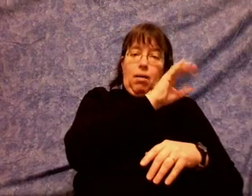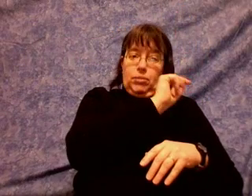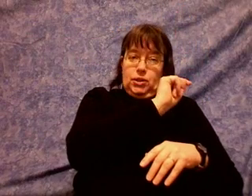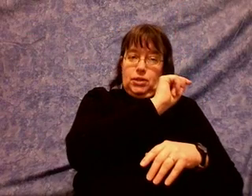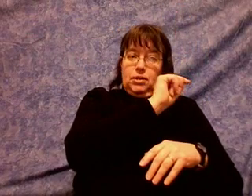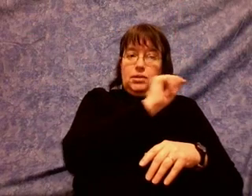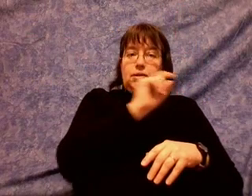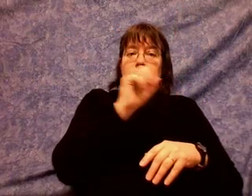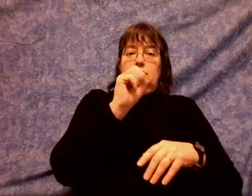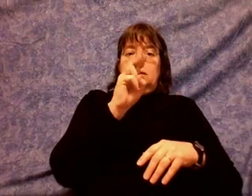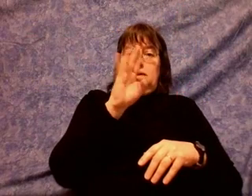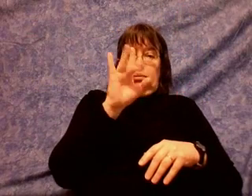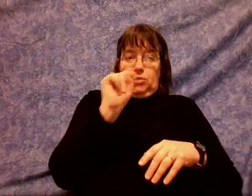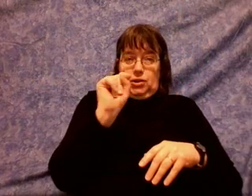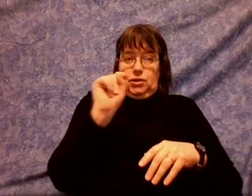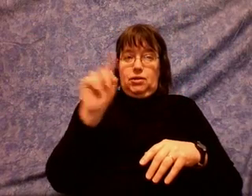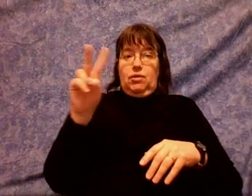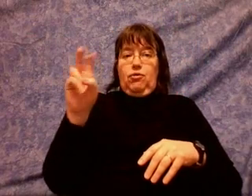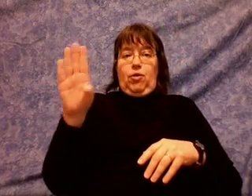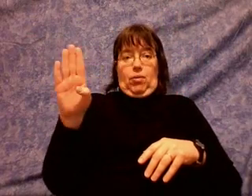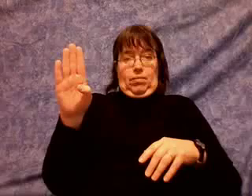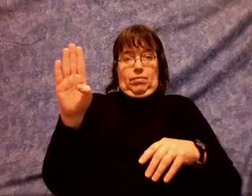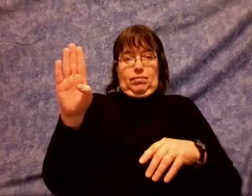So that would be object, subject, verb.